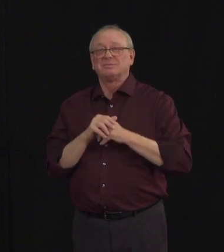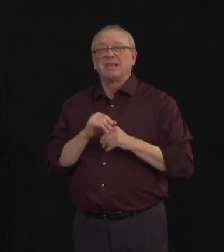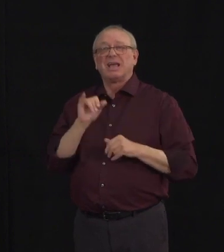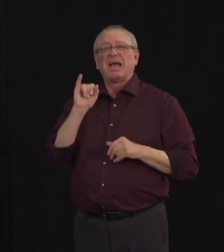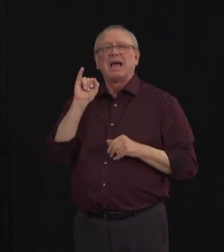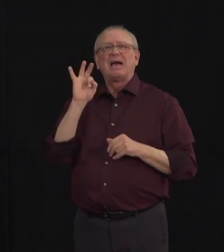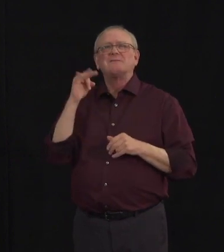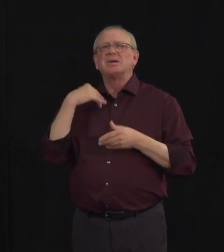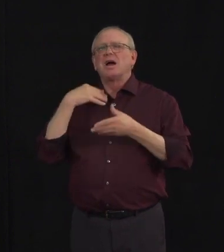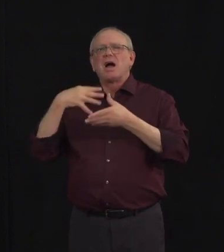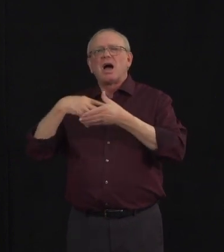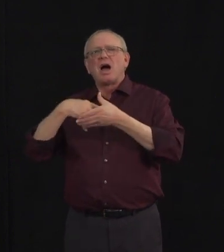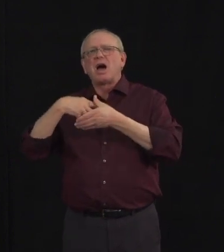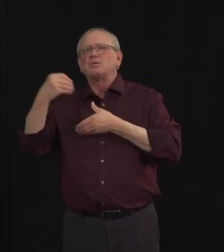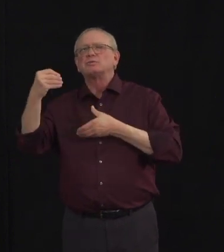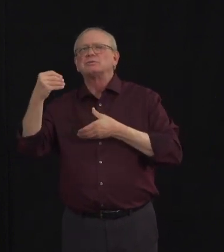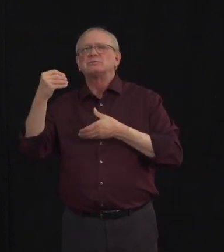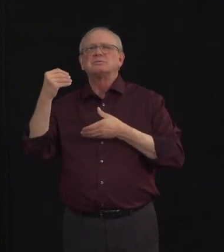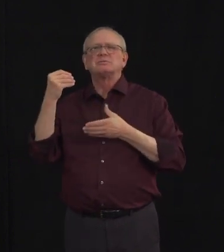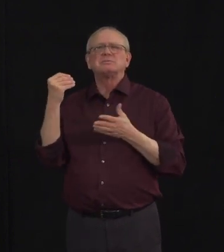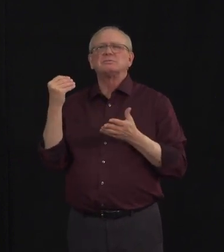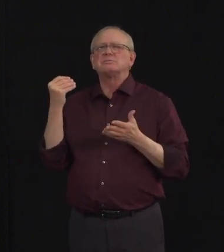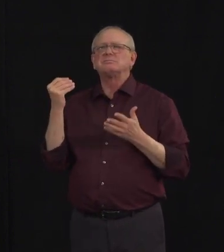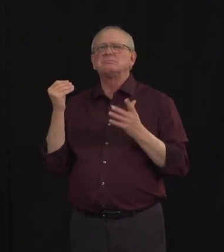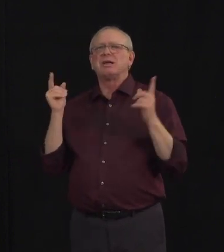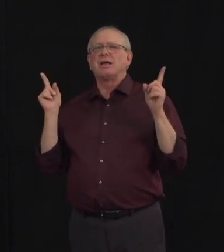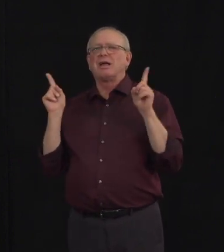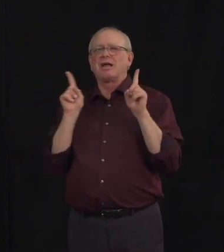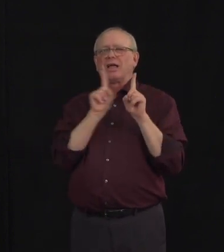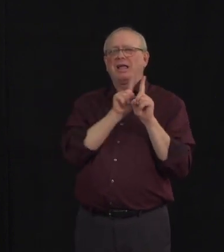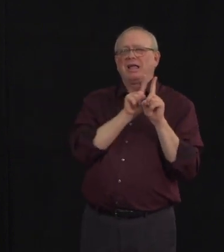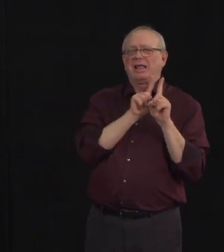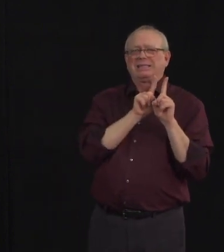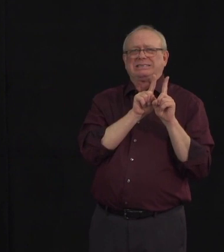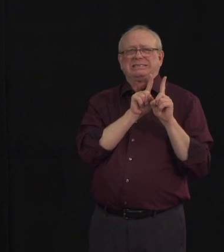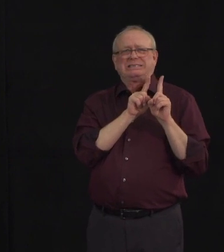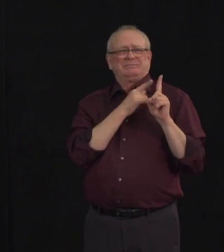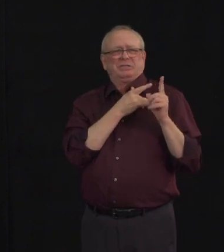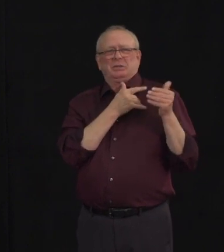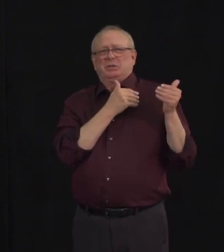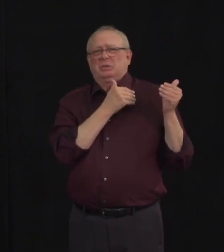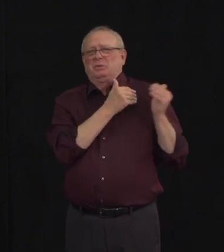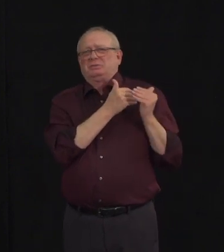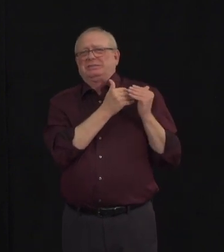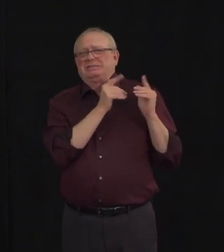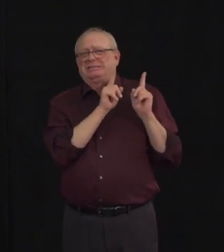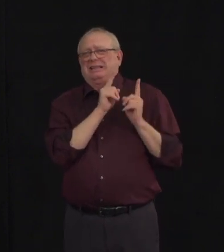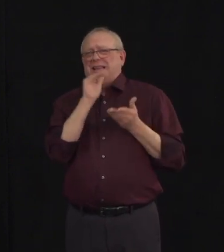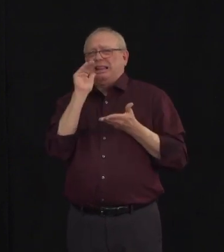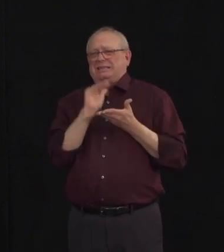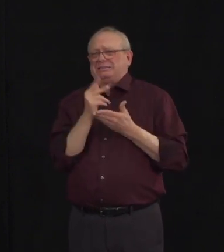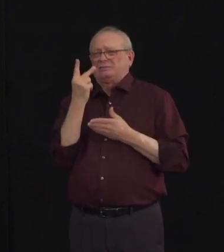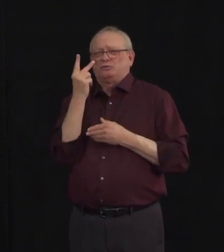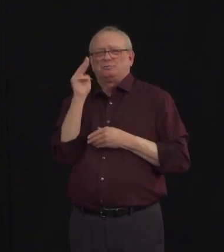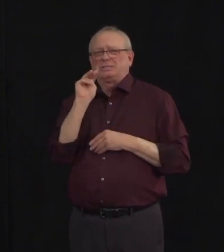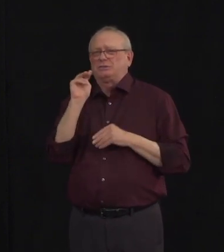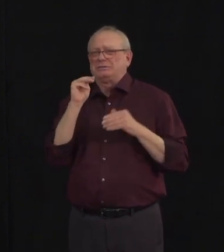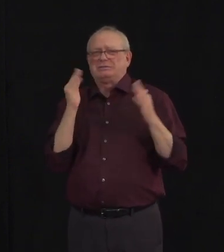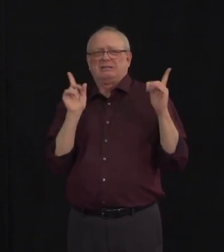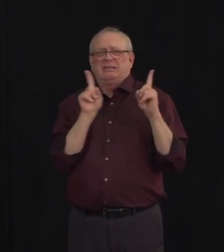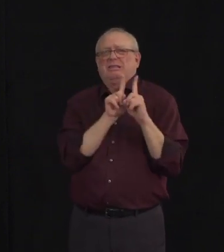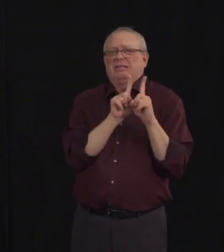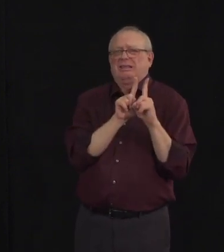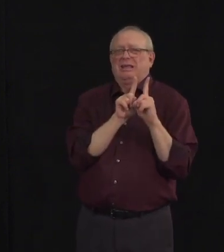context of a business setting where you need to be within 2 meters from someone to have a service, so let's